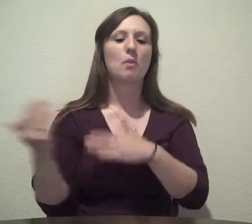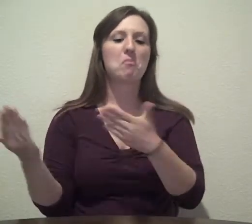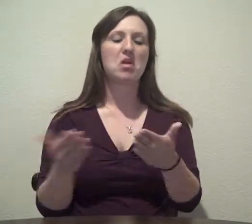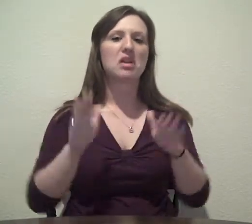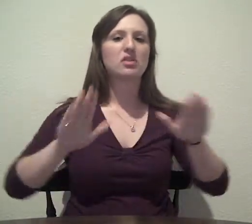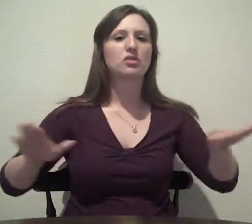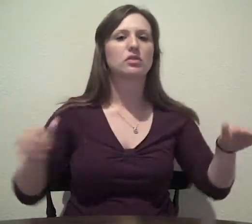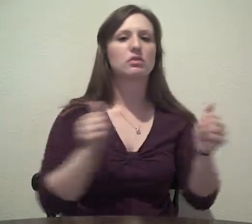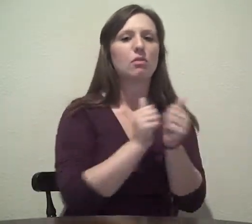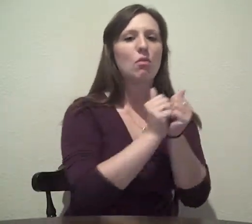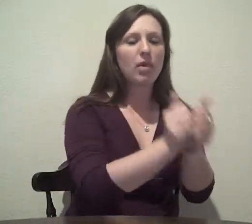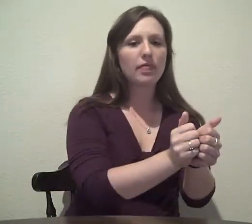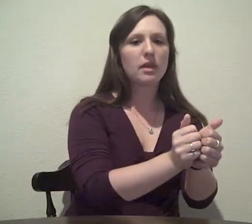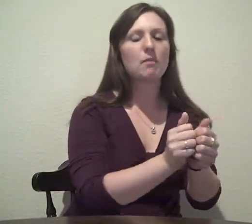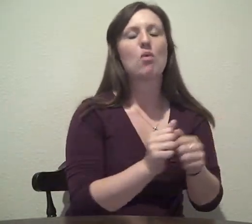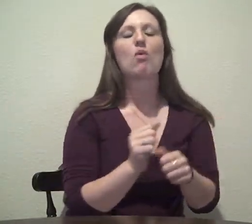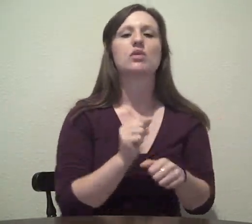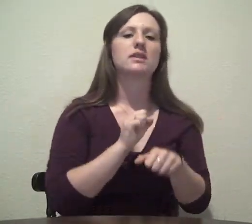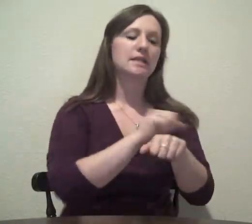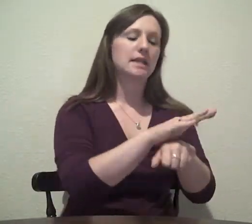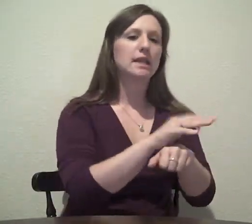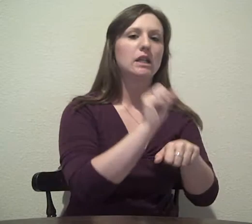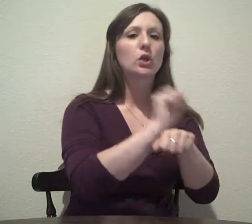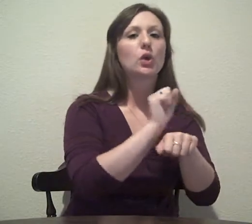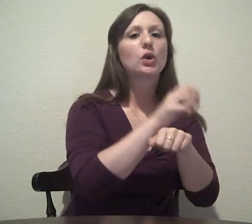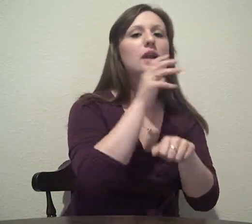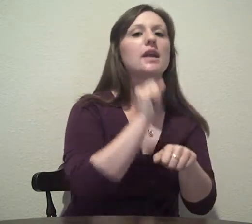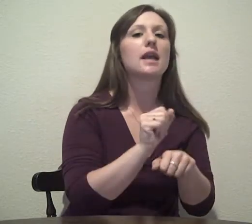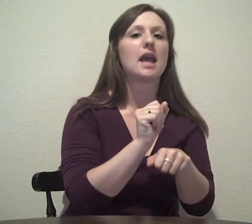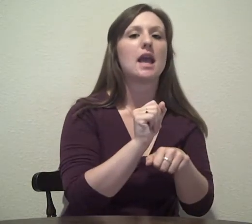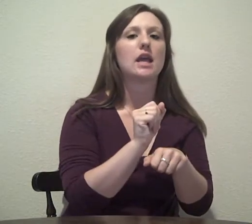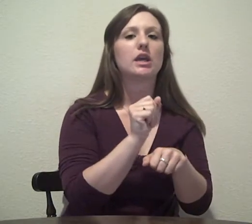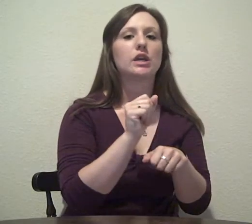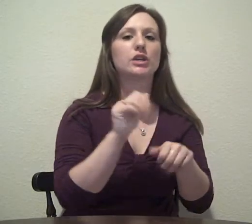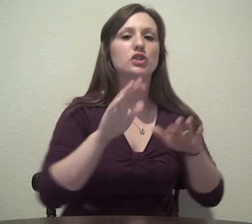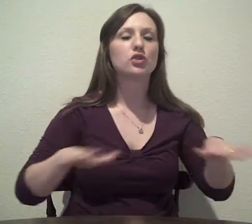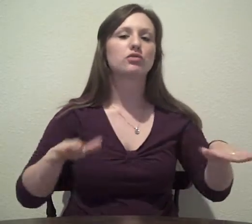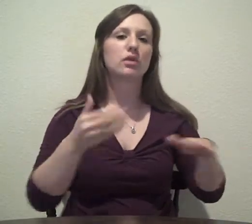them or sending the earning-age children before the rest of the family came.